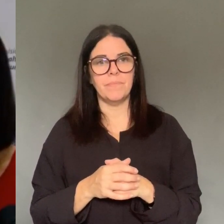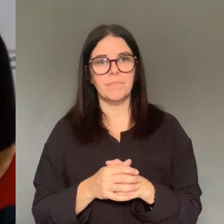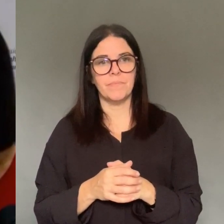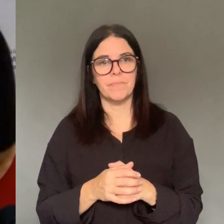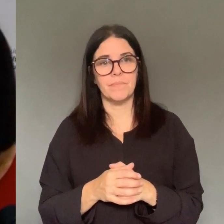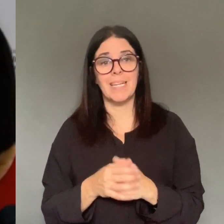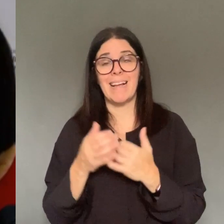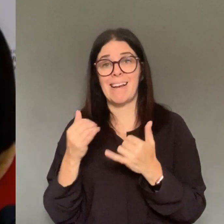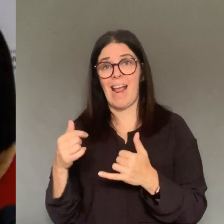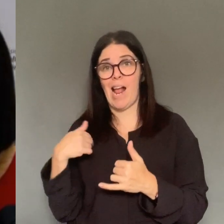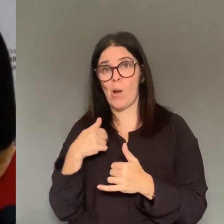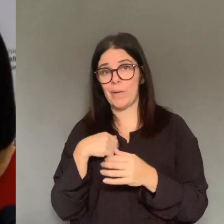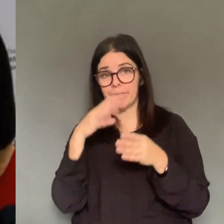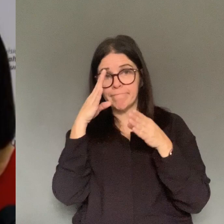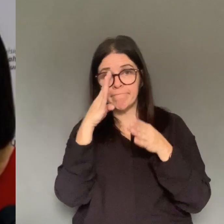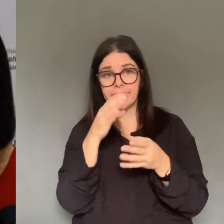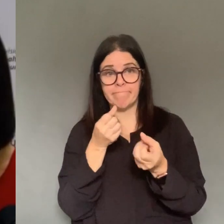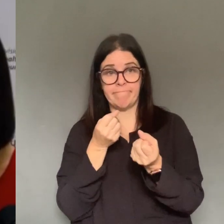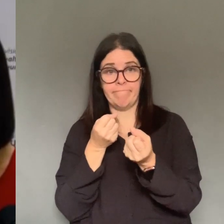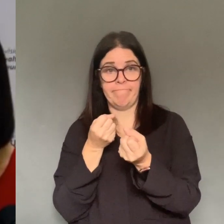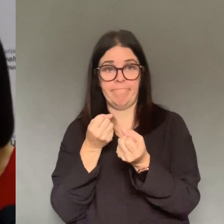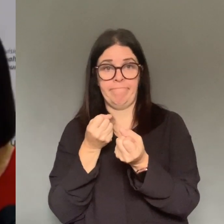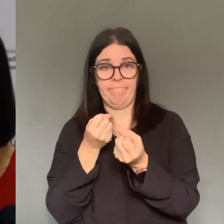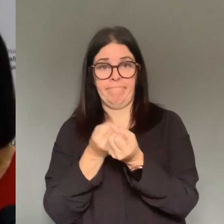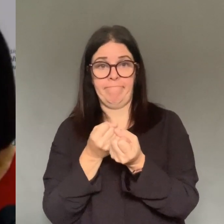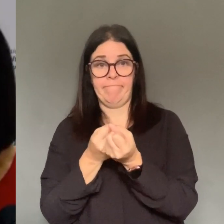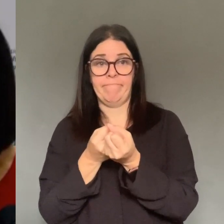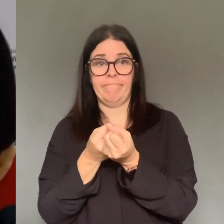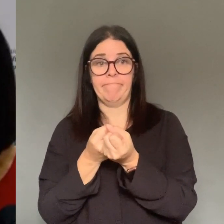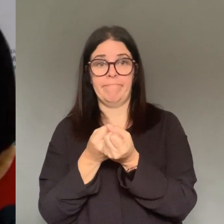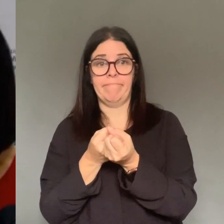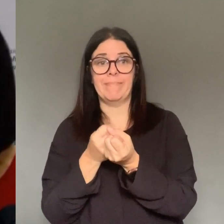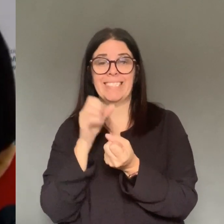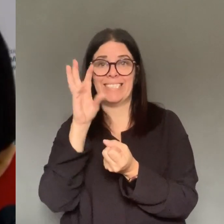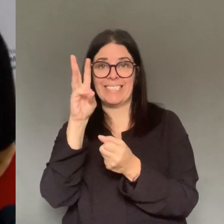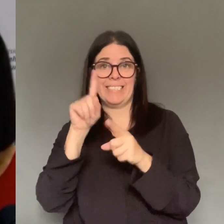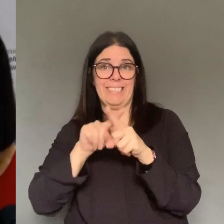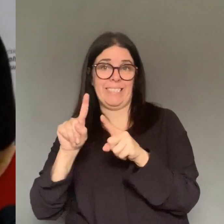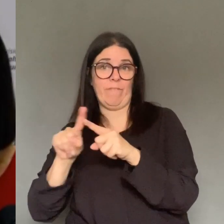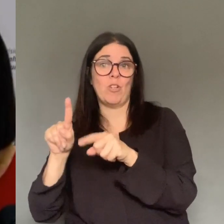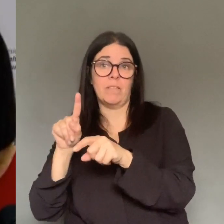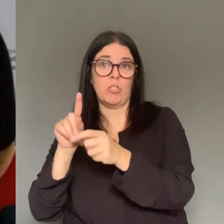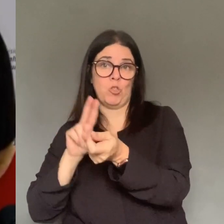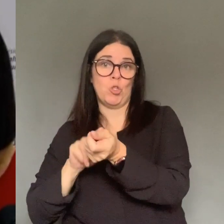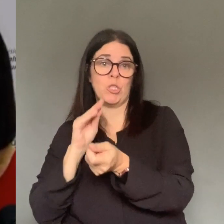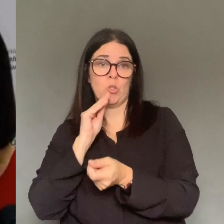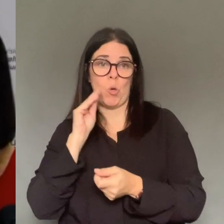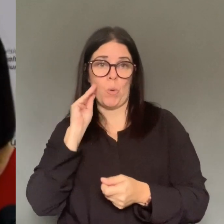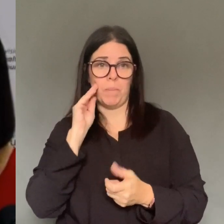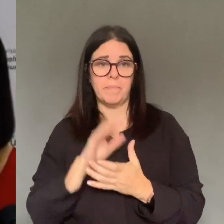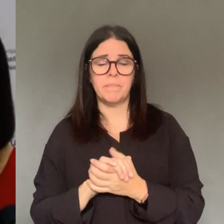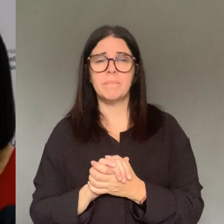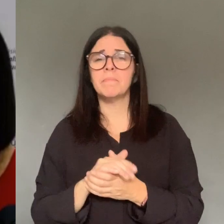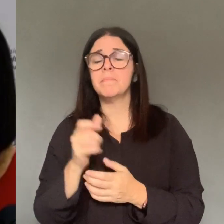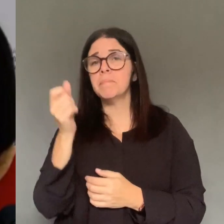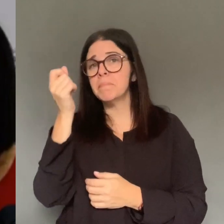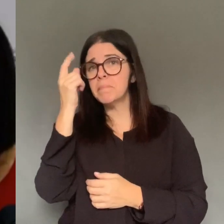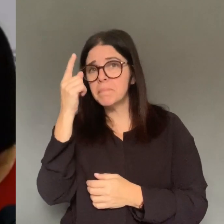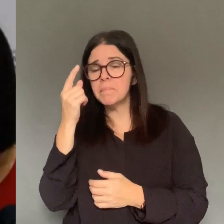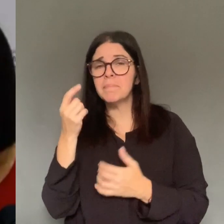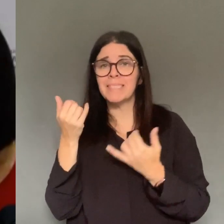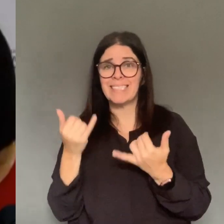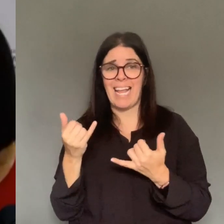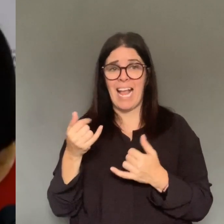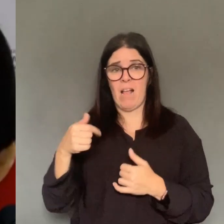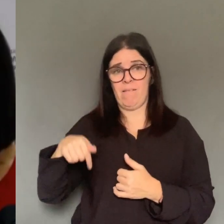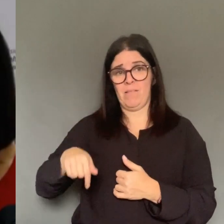be the availability to access your results through the online portal. This option is not available at this time, so